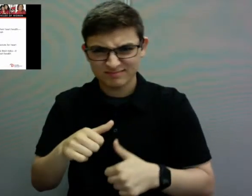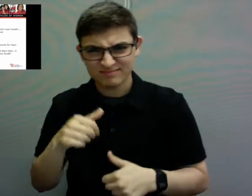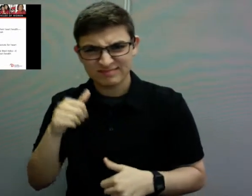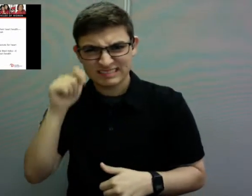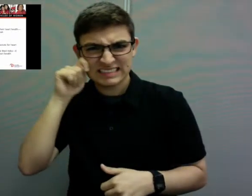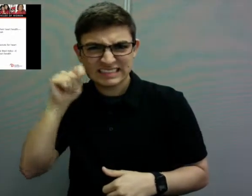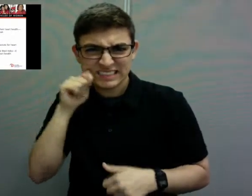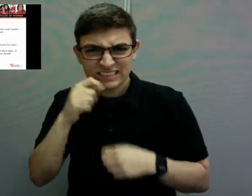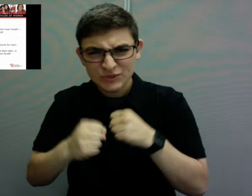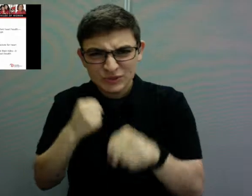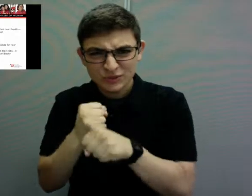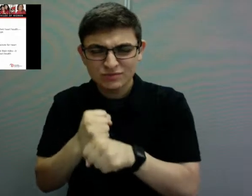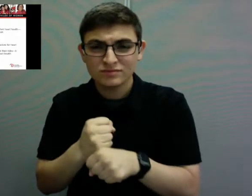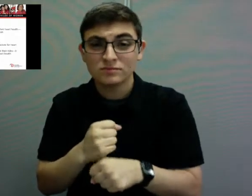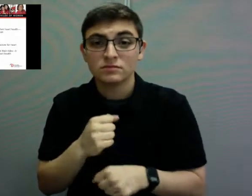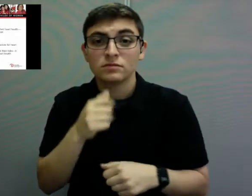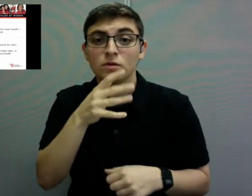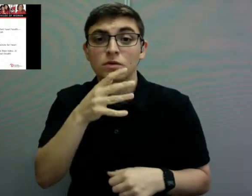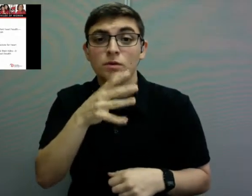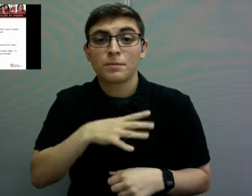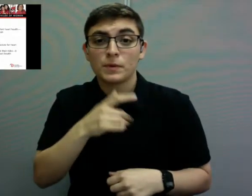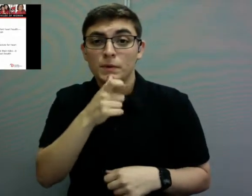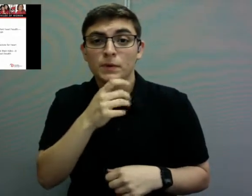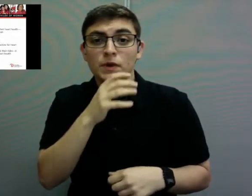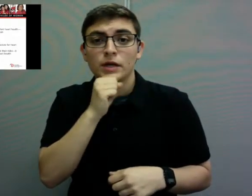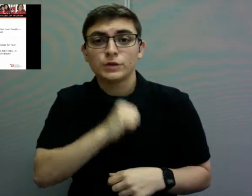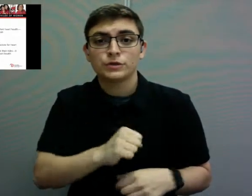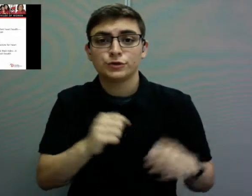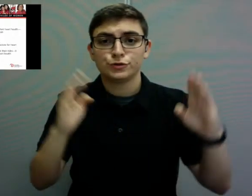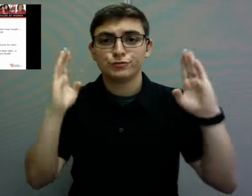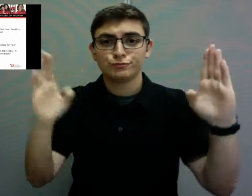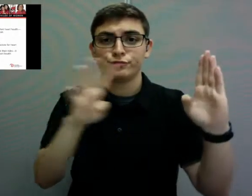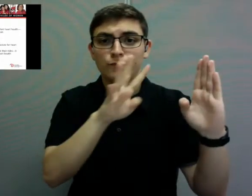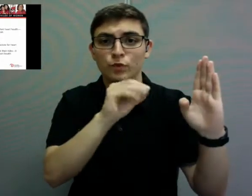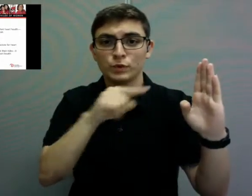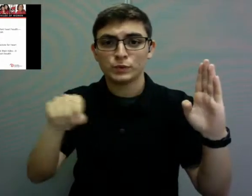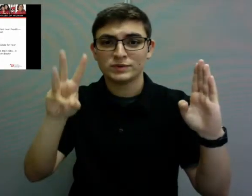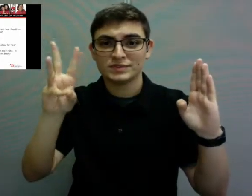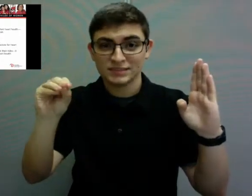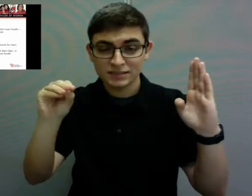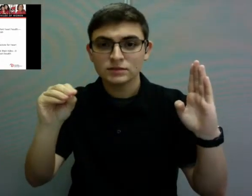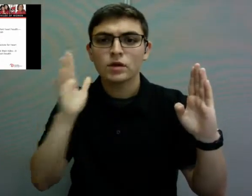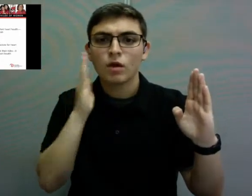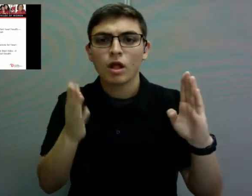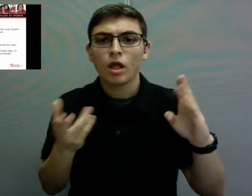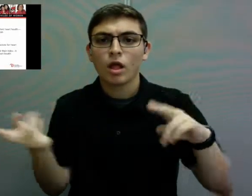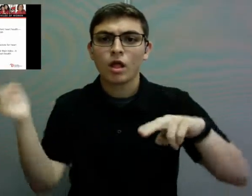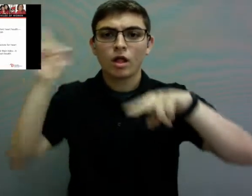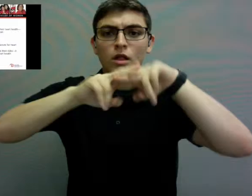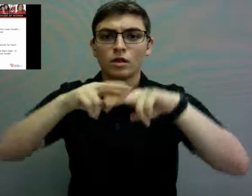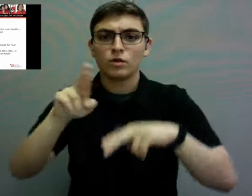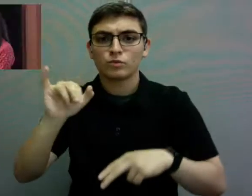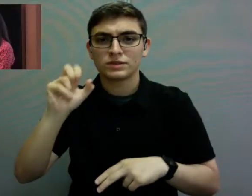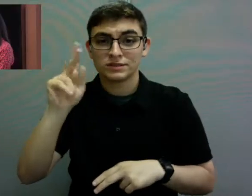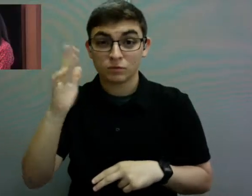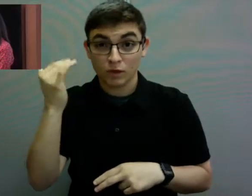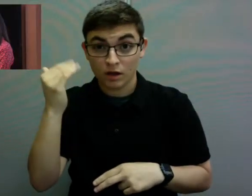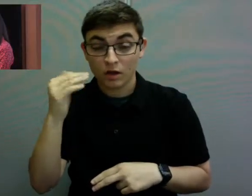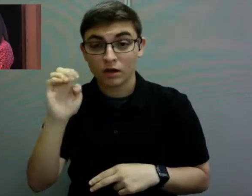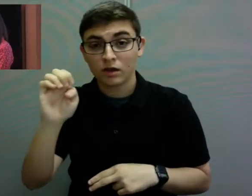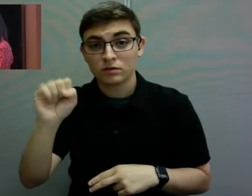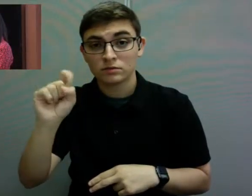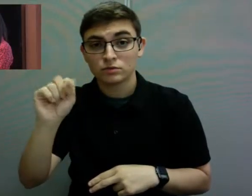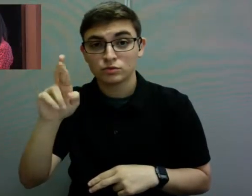risk factors rises in women aged 40 to 60. Estrogen levels drop during menopause.